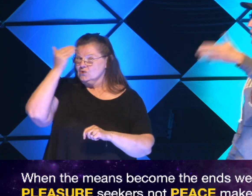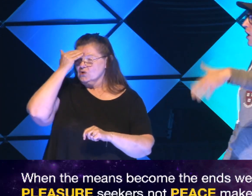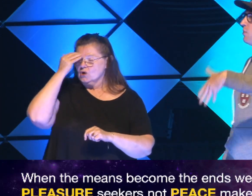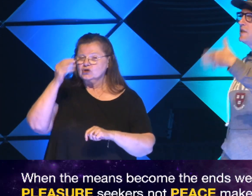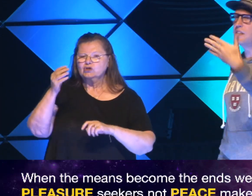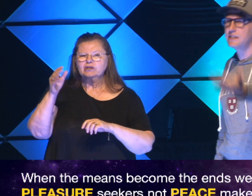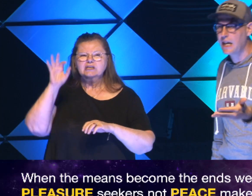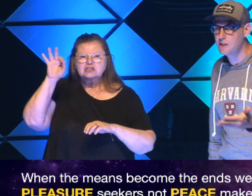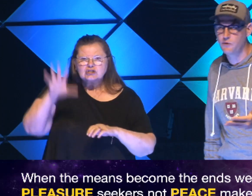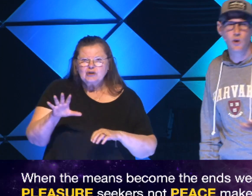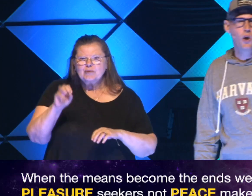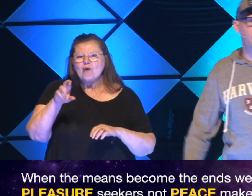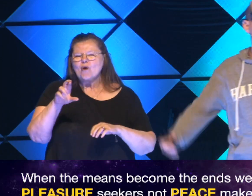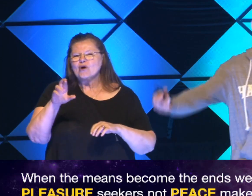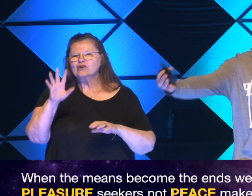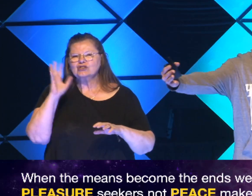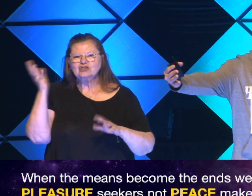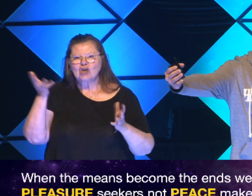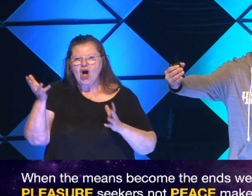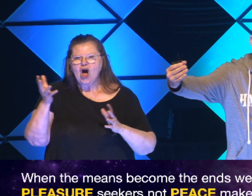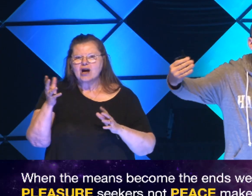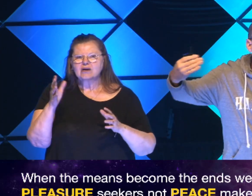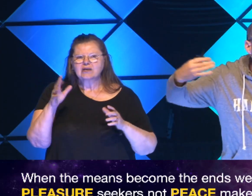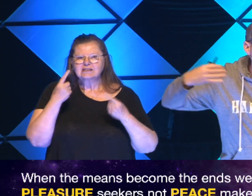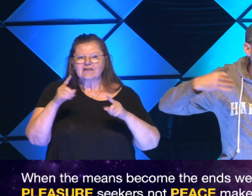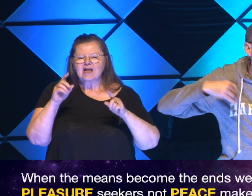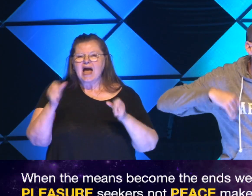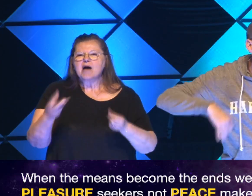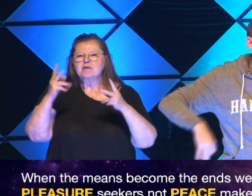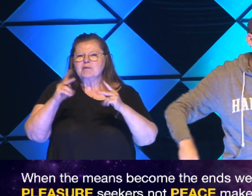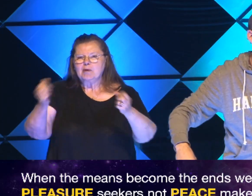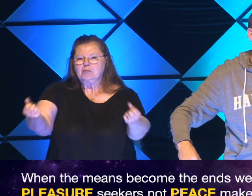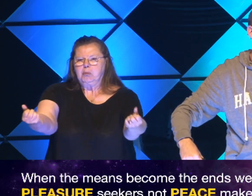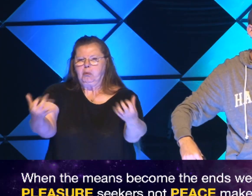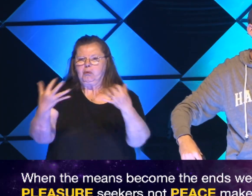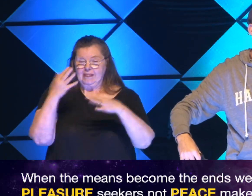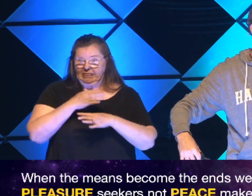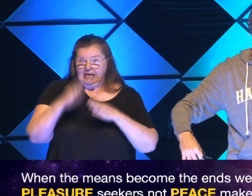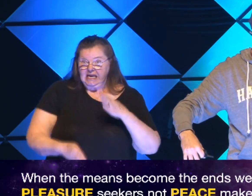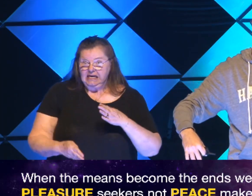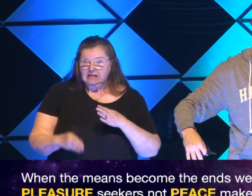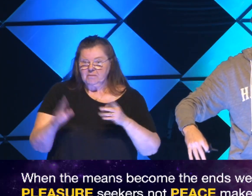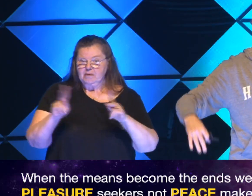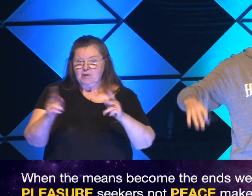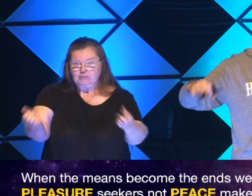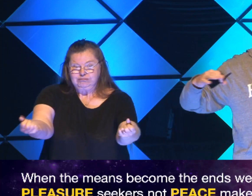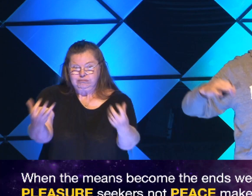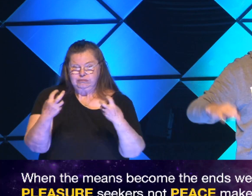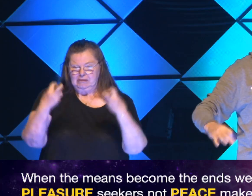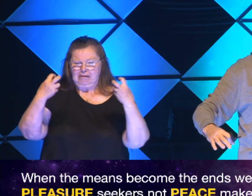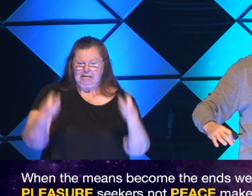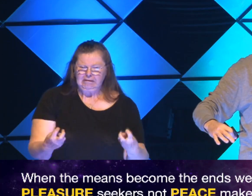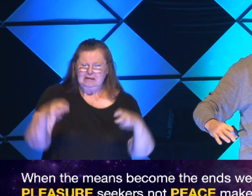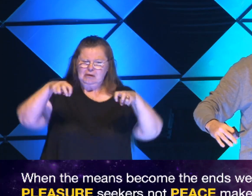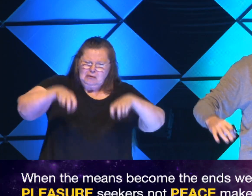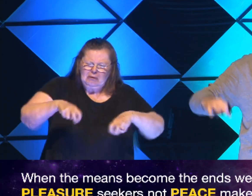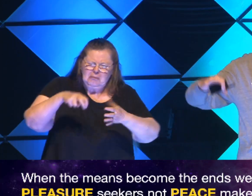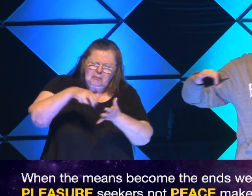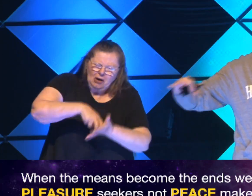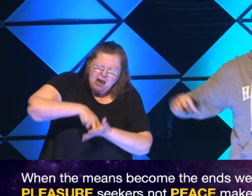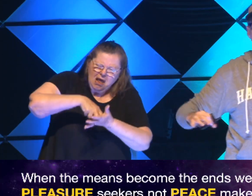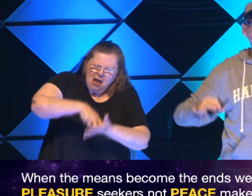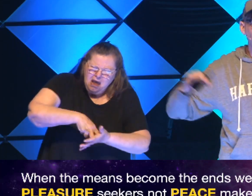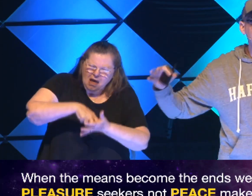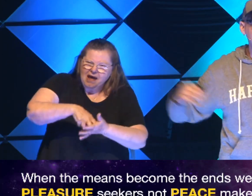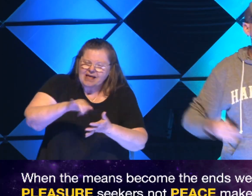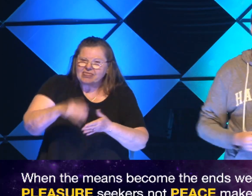that your talk was successful was by how many people would come forward at the end, right, to the altar call, and